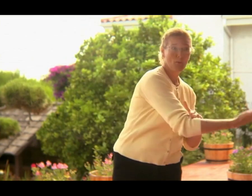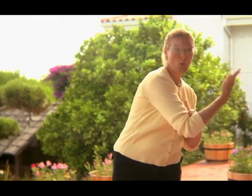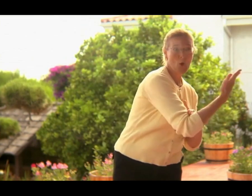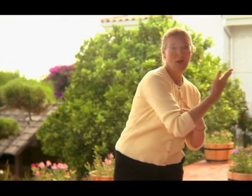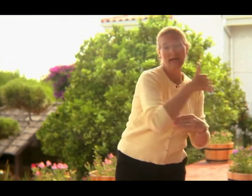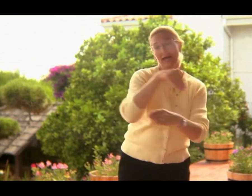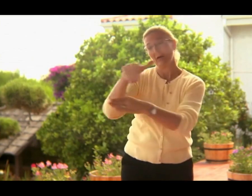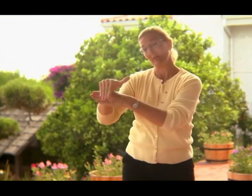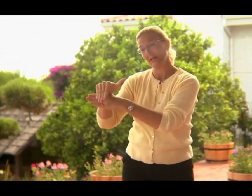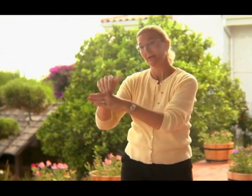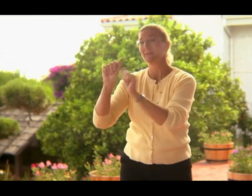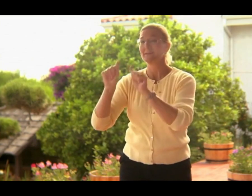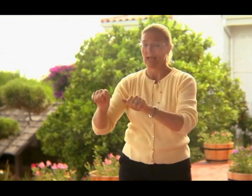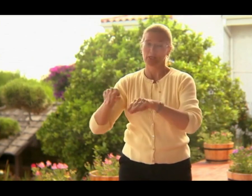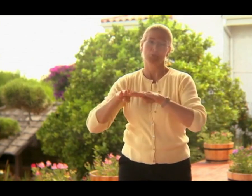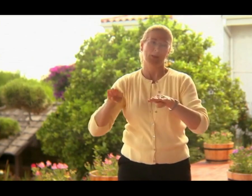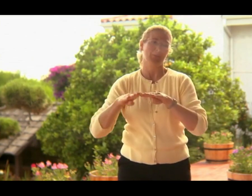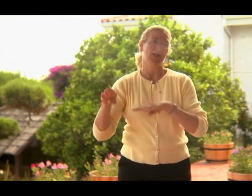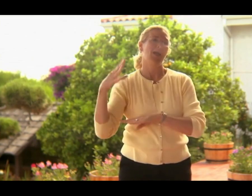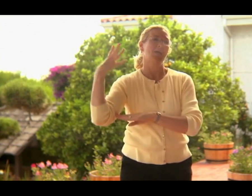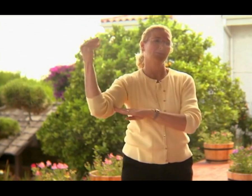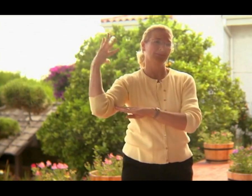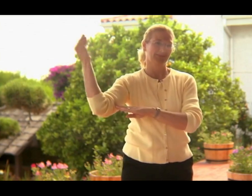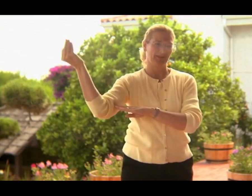or swim in the early morning or evening.